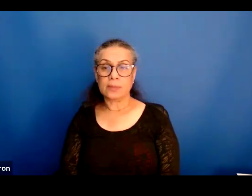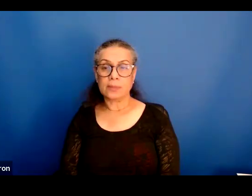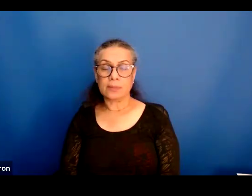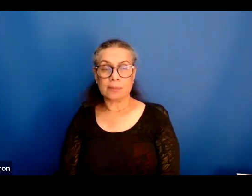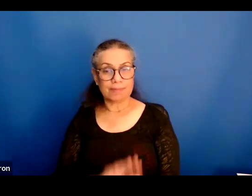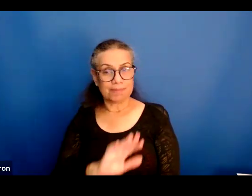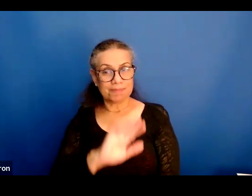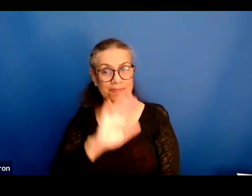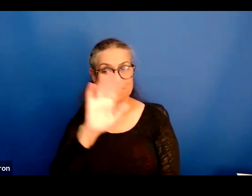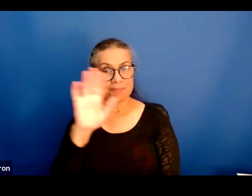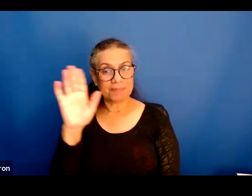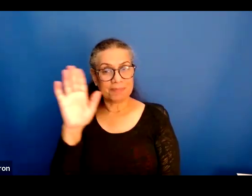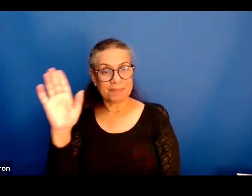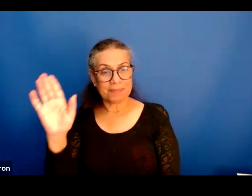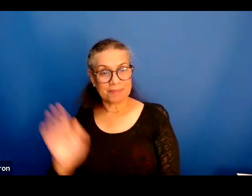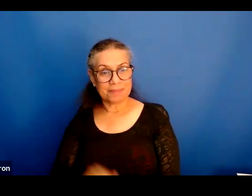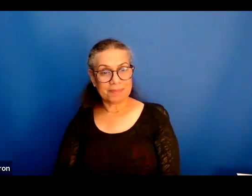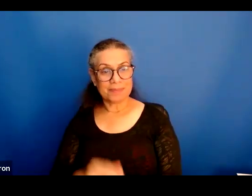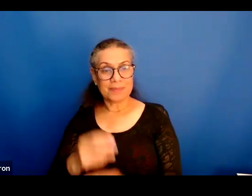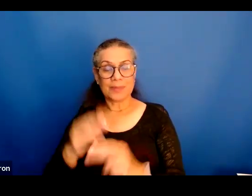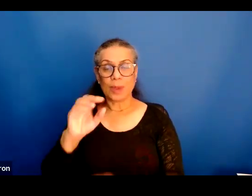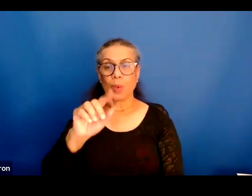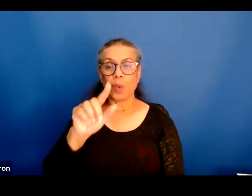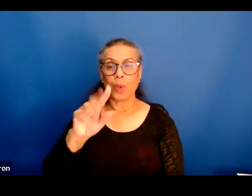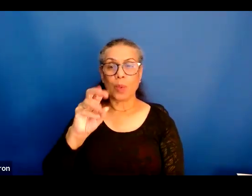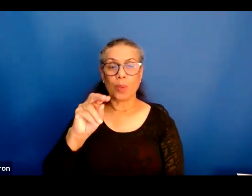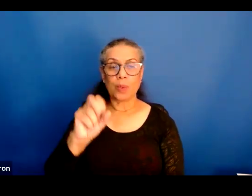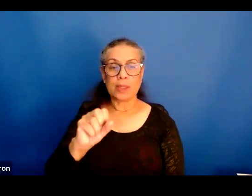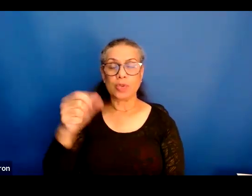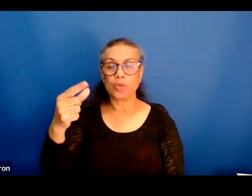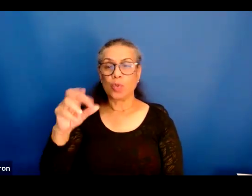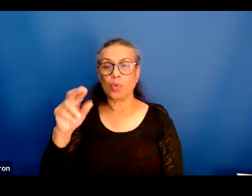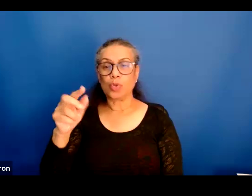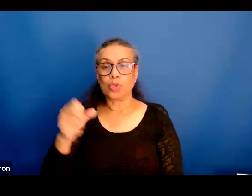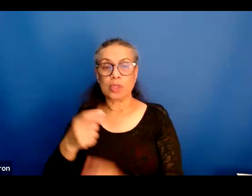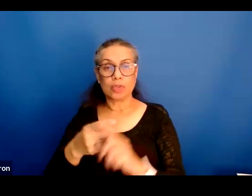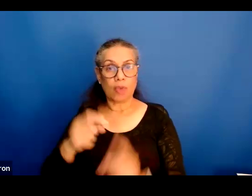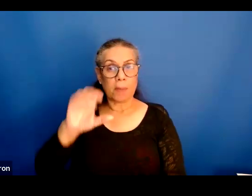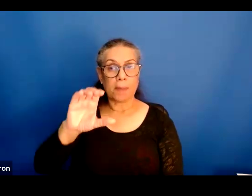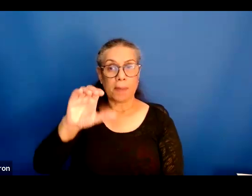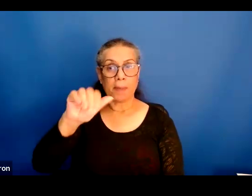Hello, everybody. My name is Olwens Georges. I'm from CASH.